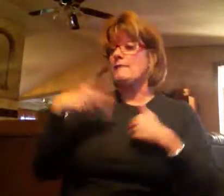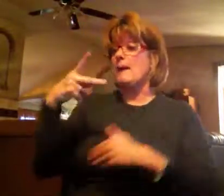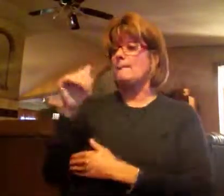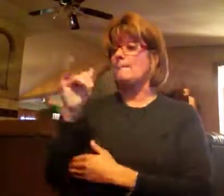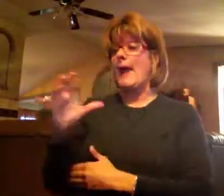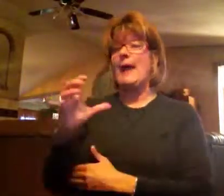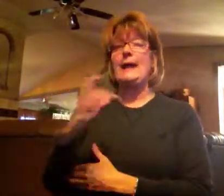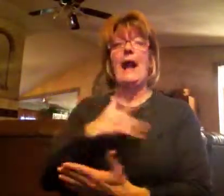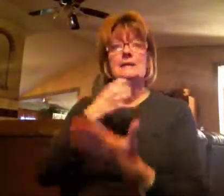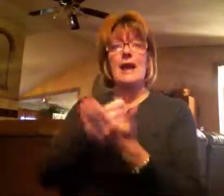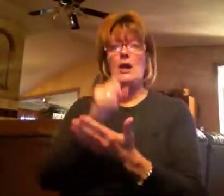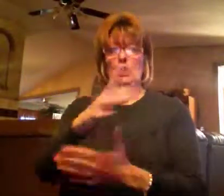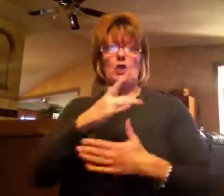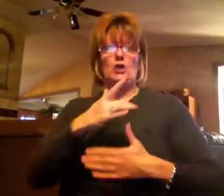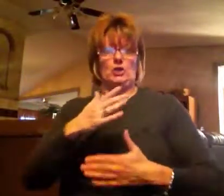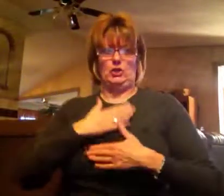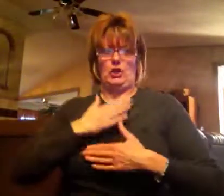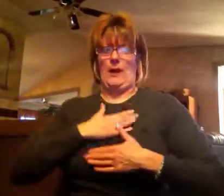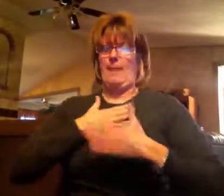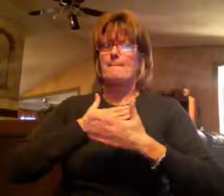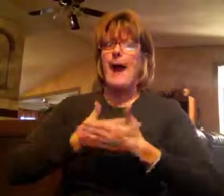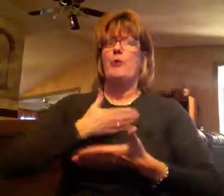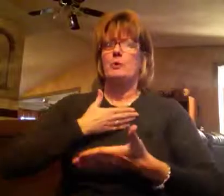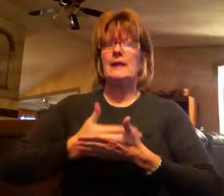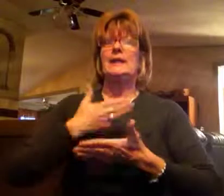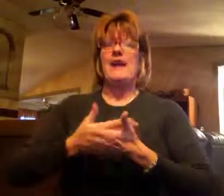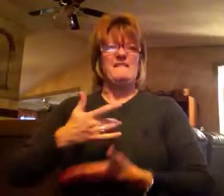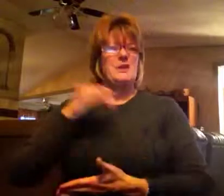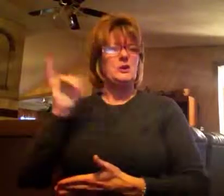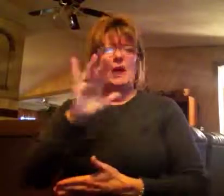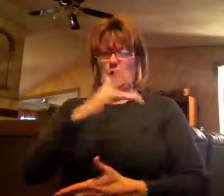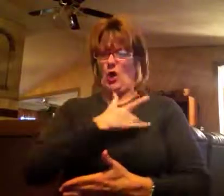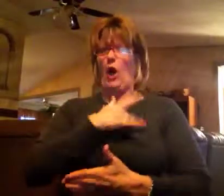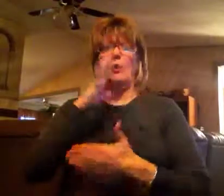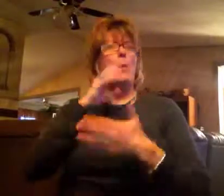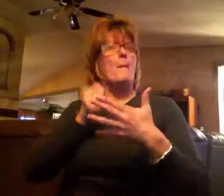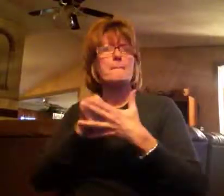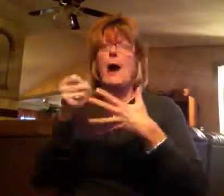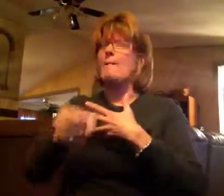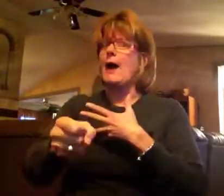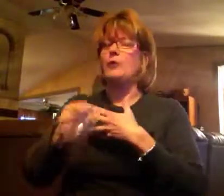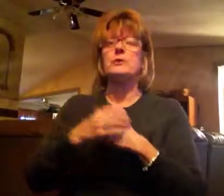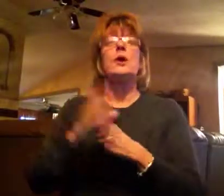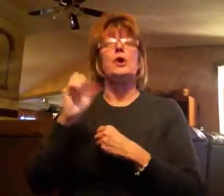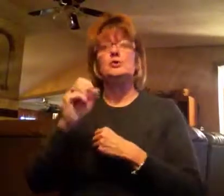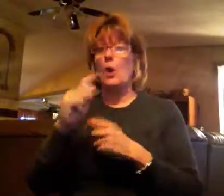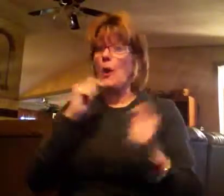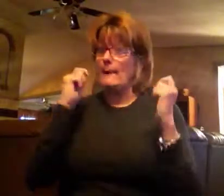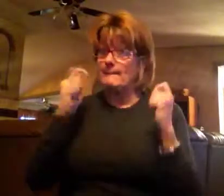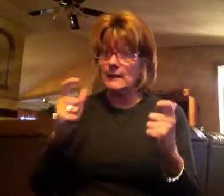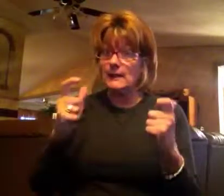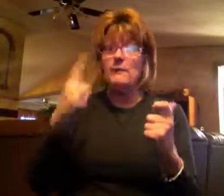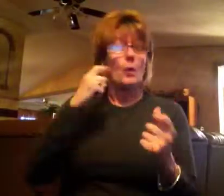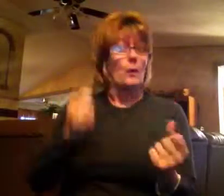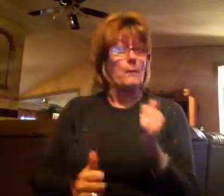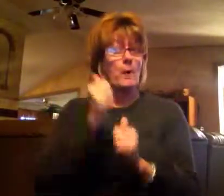chest is pounding. It feels like your heart is just going to pop right out of your ribs. So immediately, for most panic attack